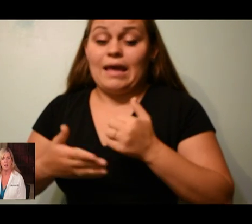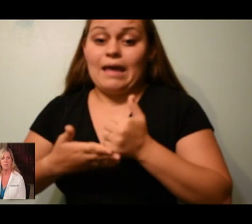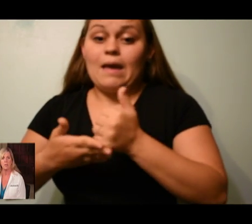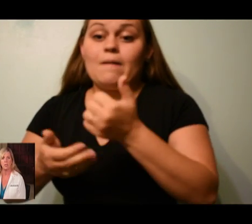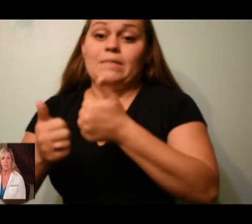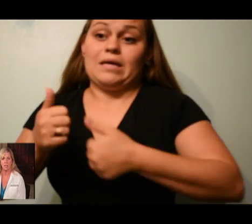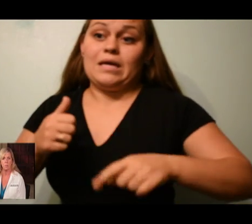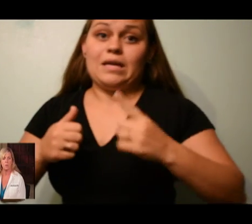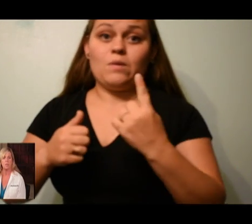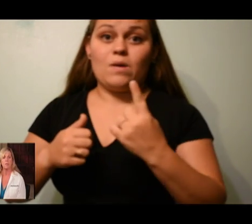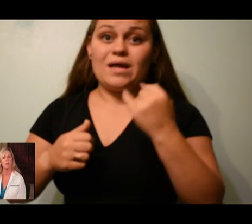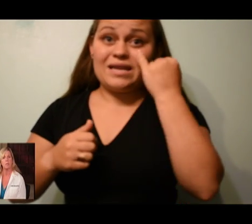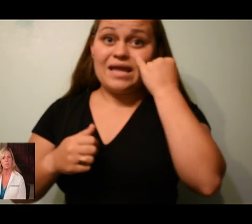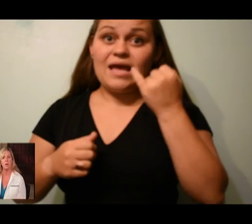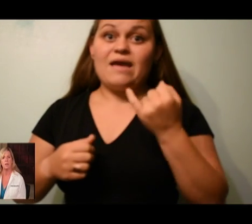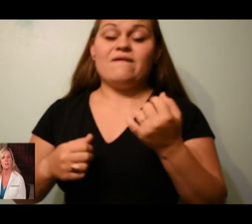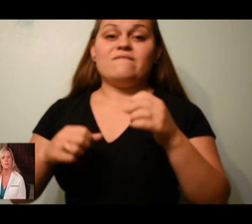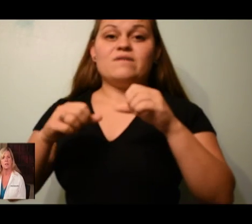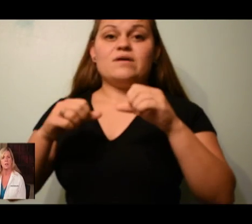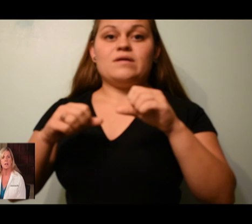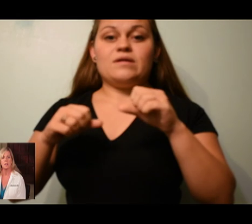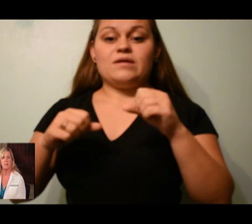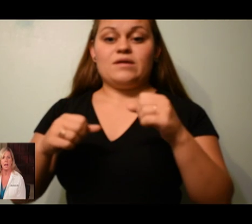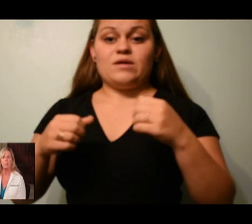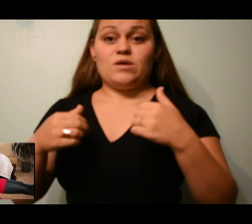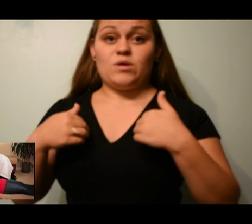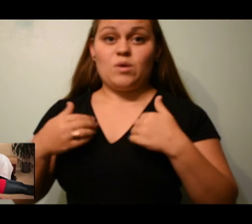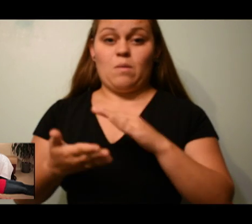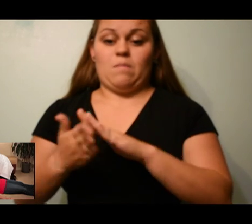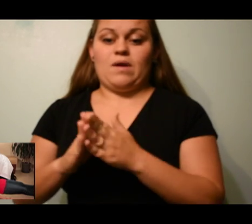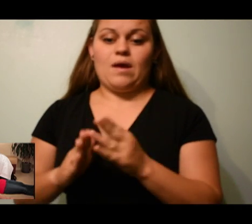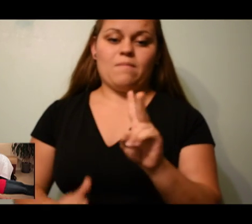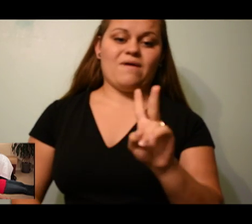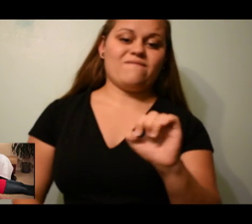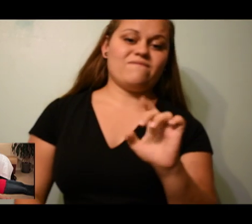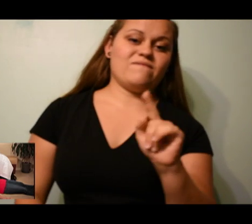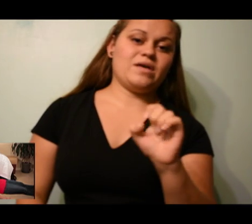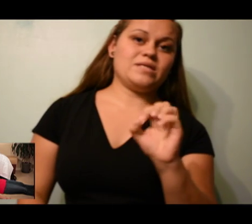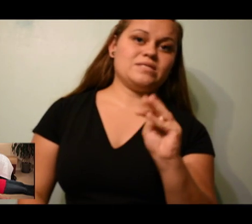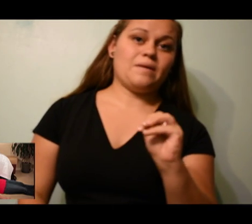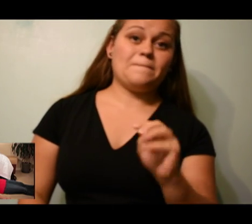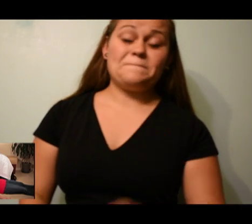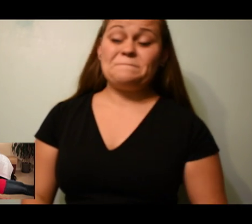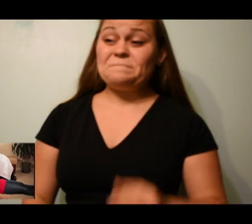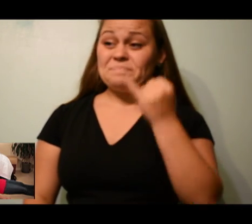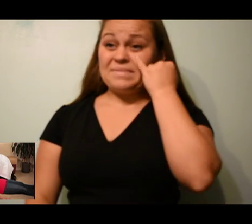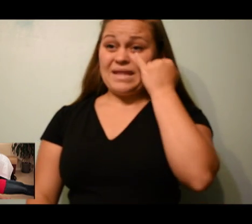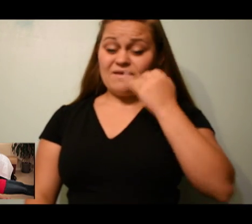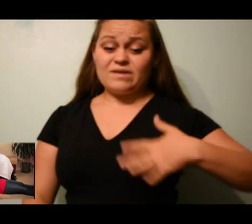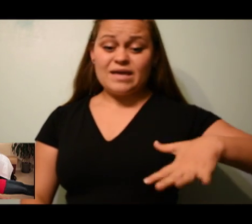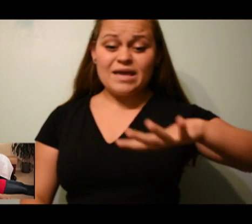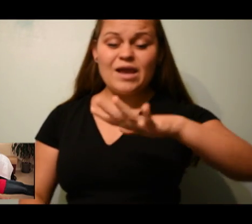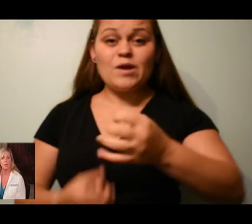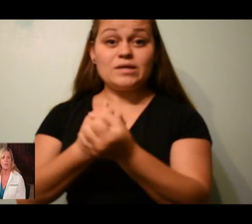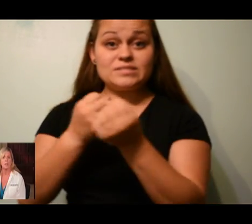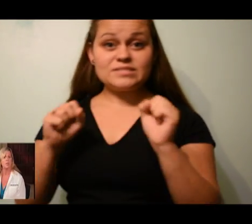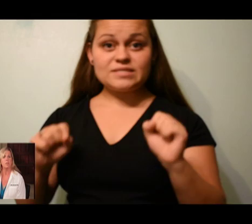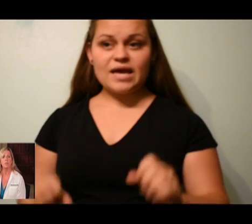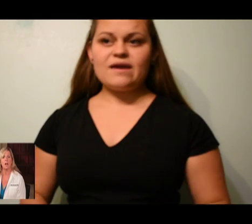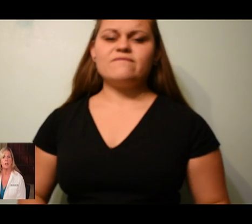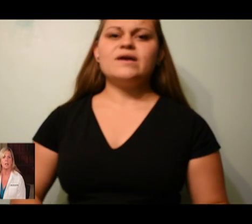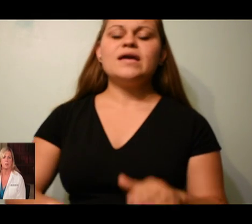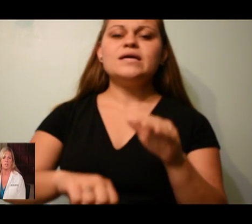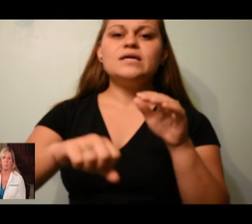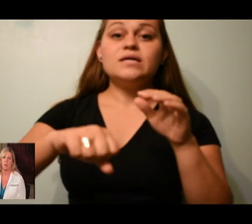is safe, check the person for a response. Tap or shake the victim on the shoulder and shout, "Are you okay?" If